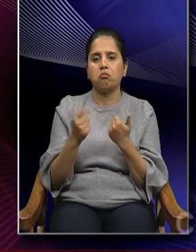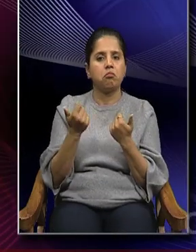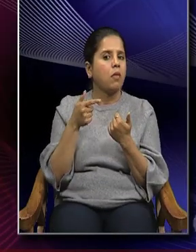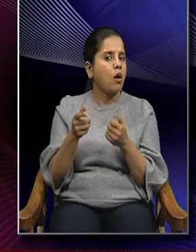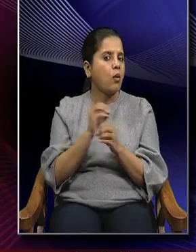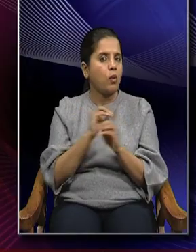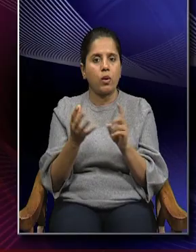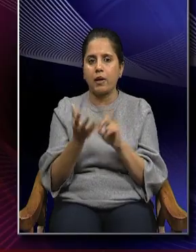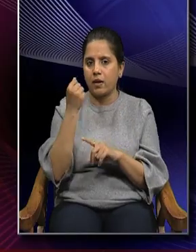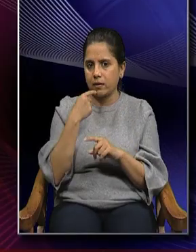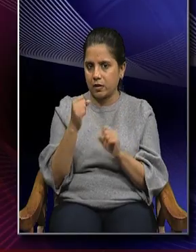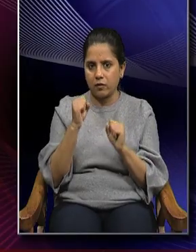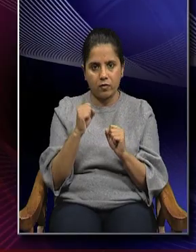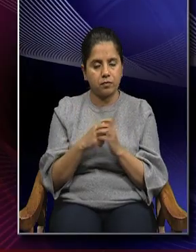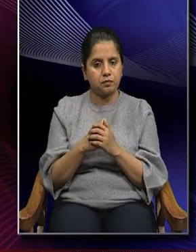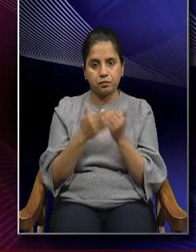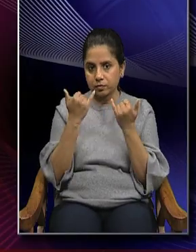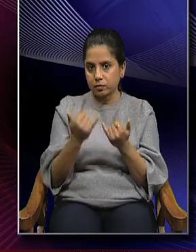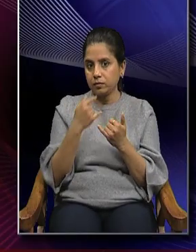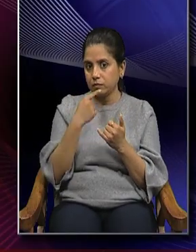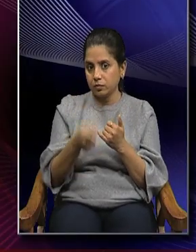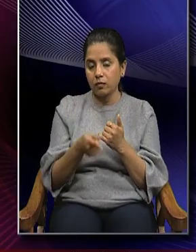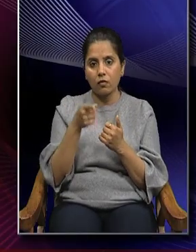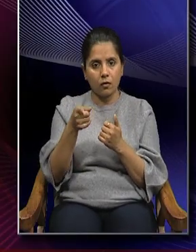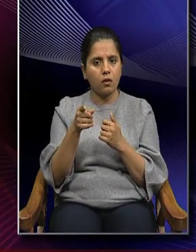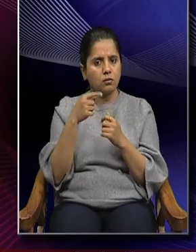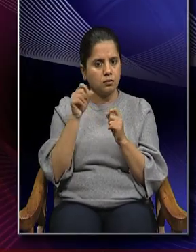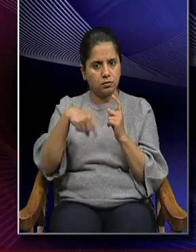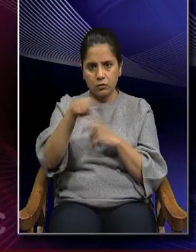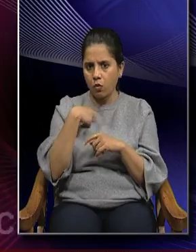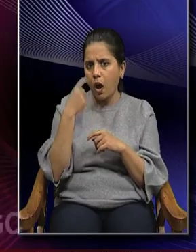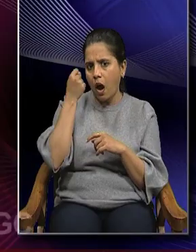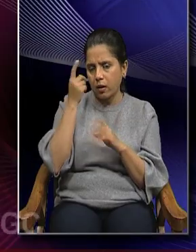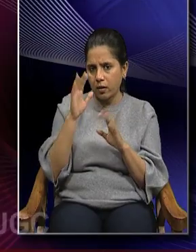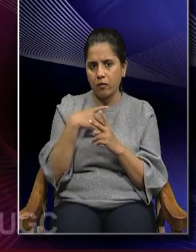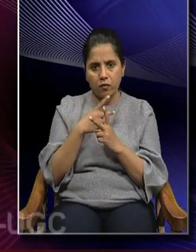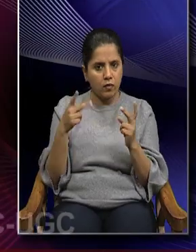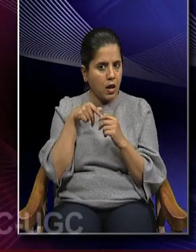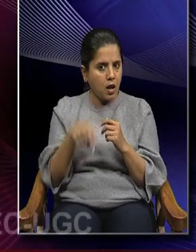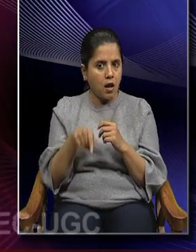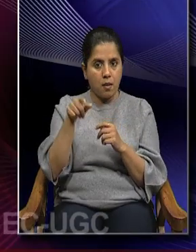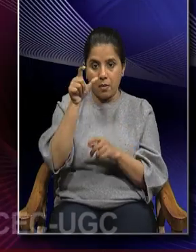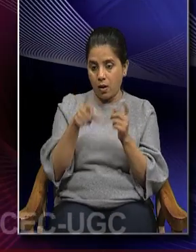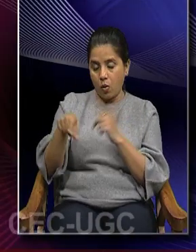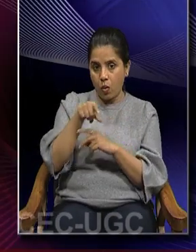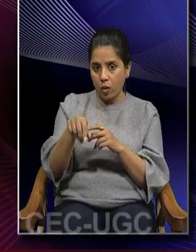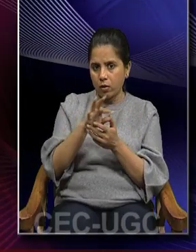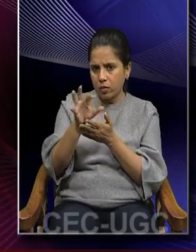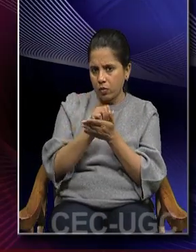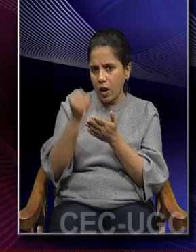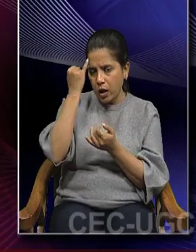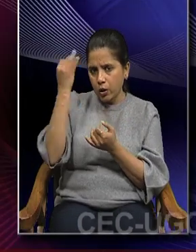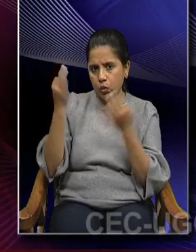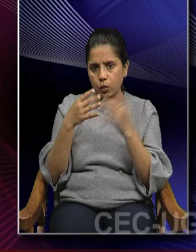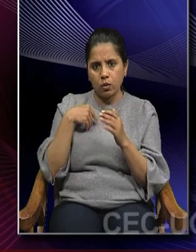get. Now, here it is very much pertinent for us to understand the diffusion of innovation theory,